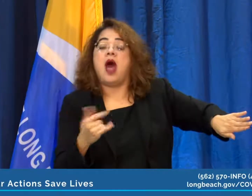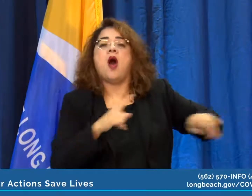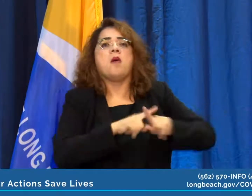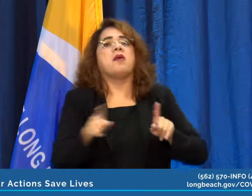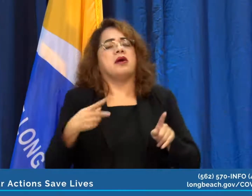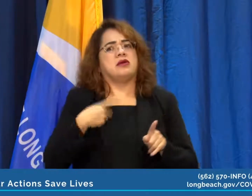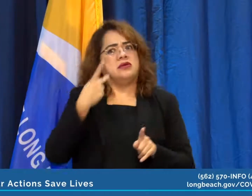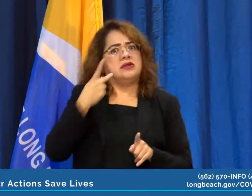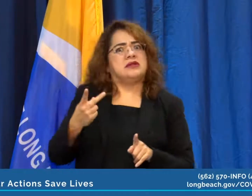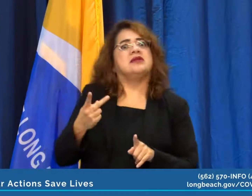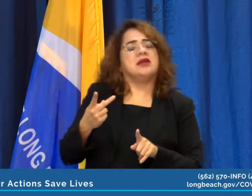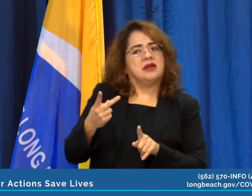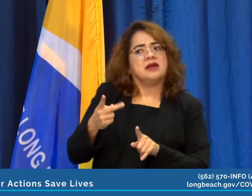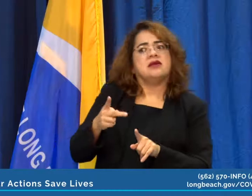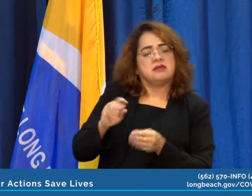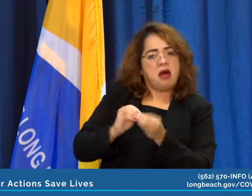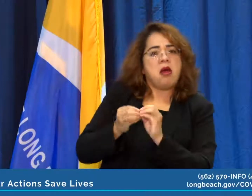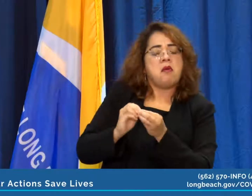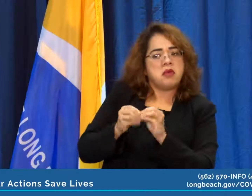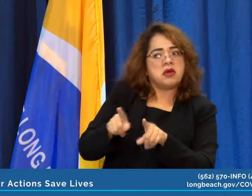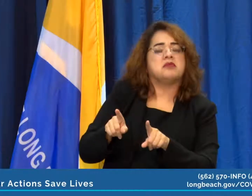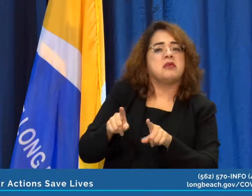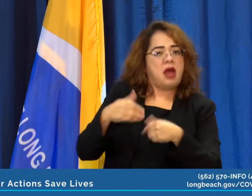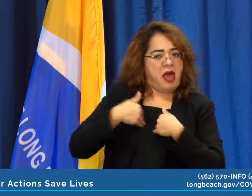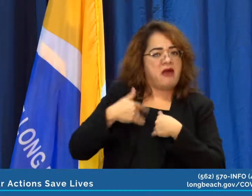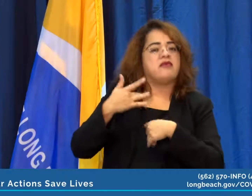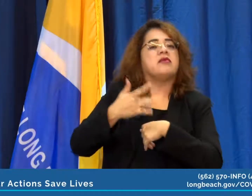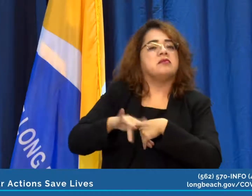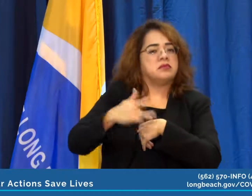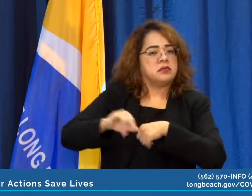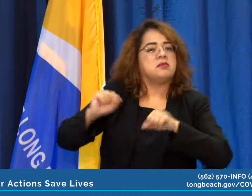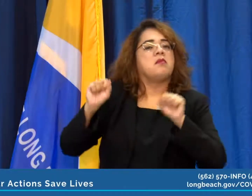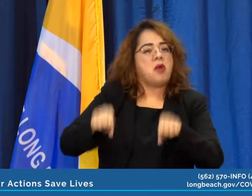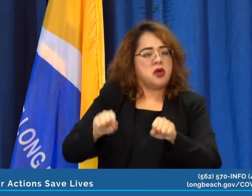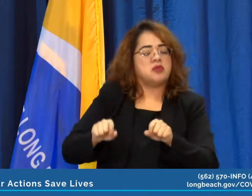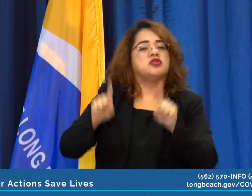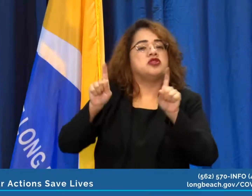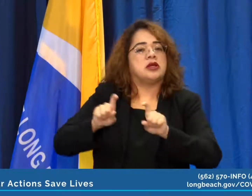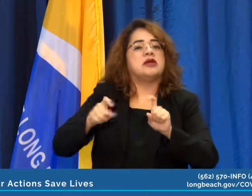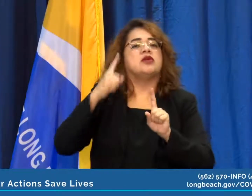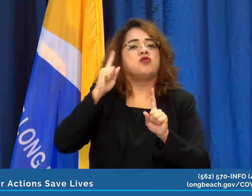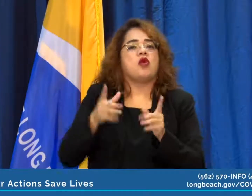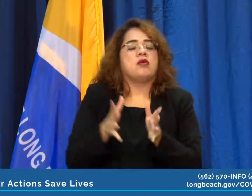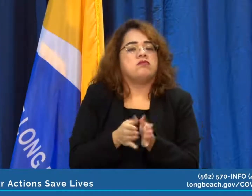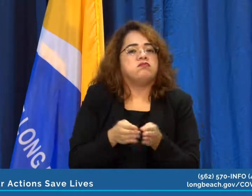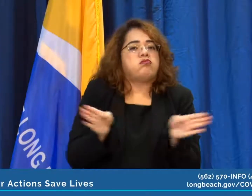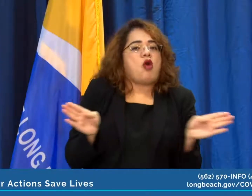have capacity. We have the ability to expand lanes if needed. We have